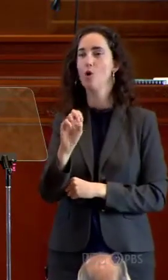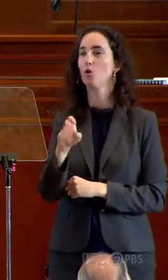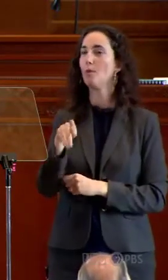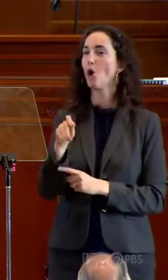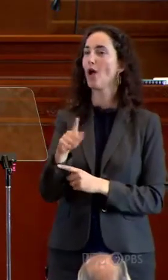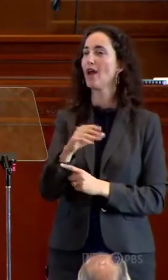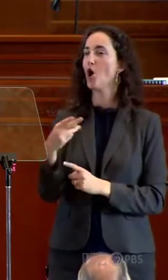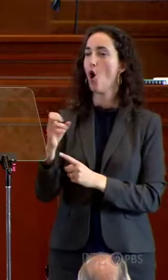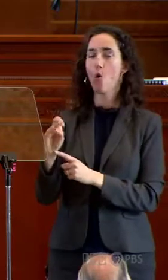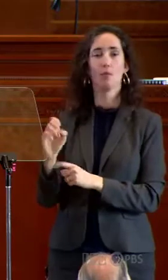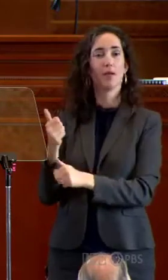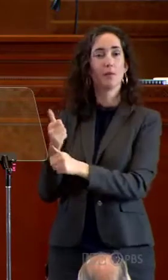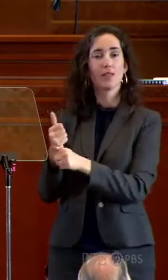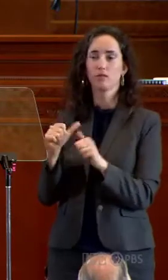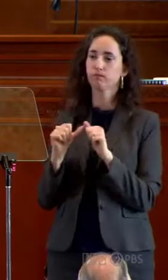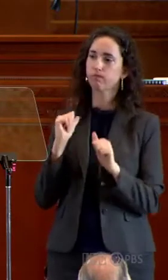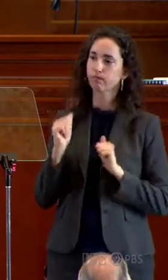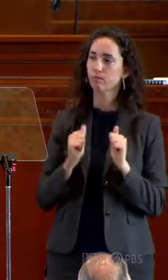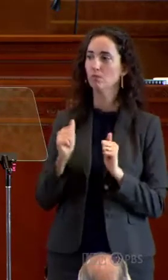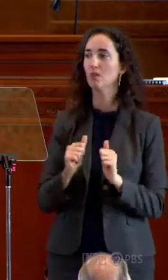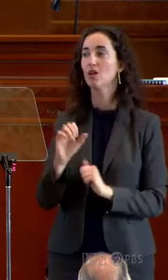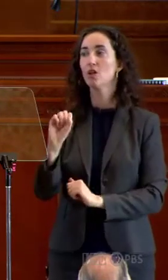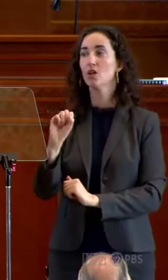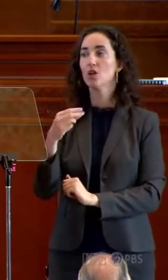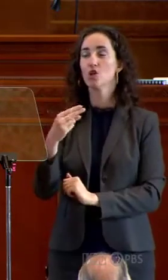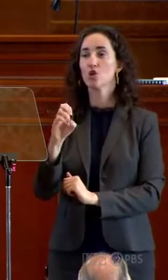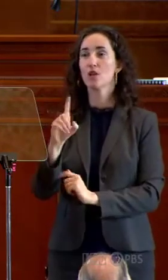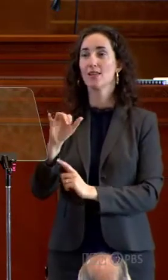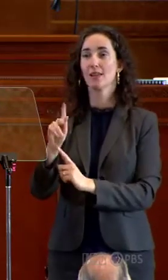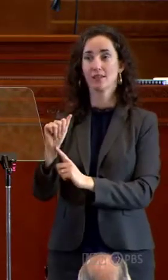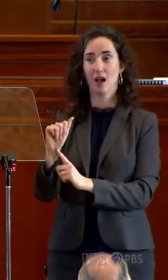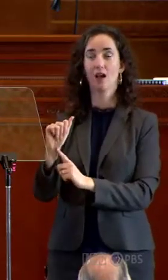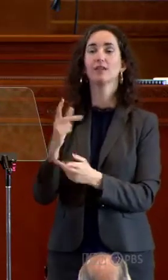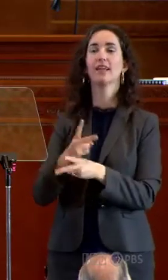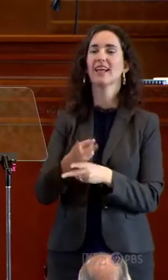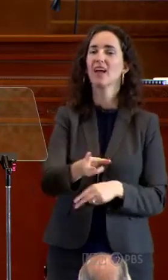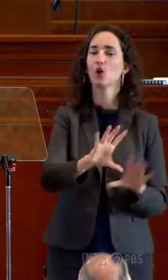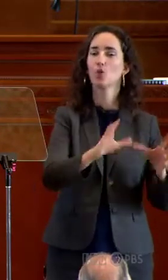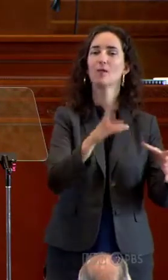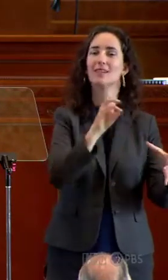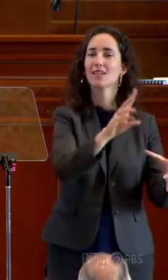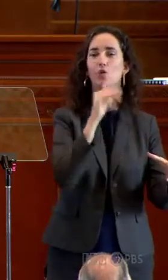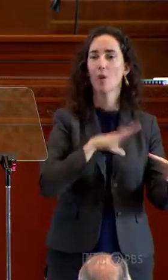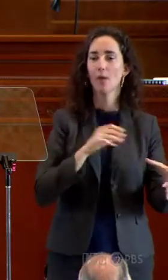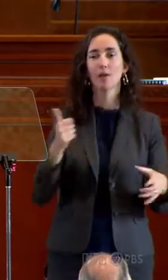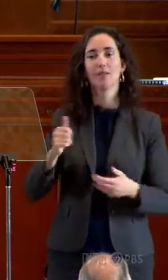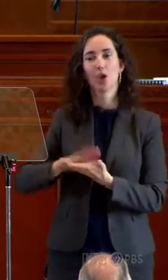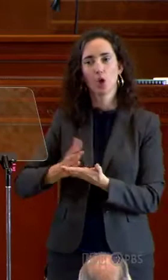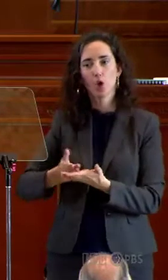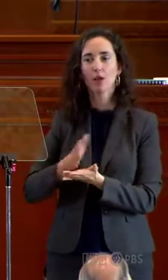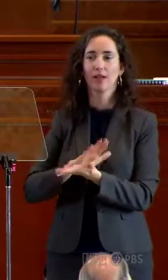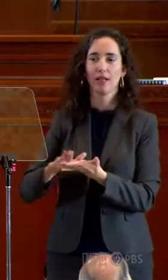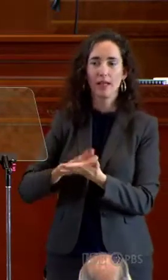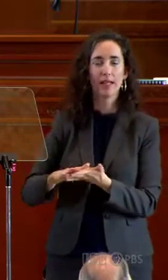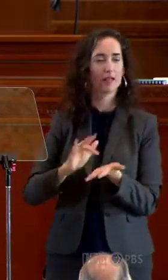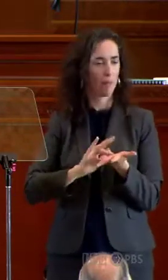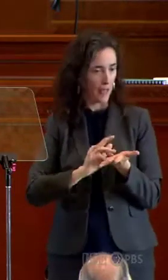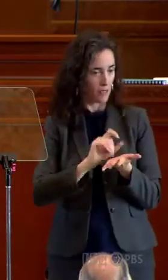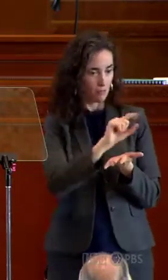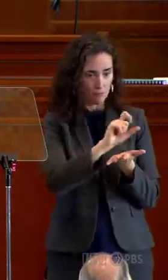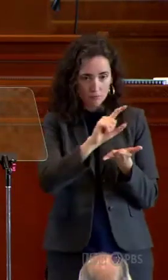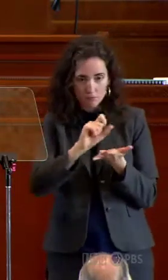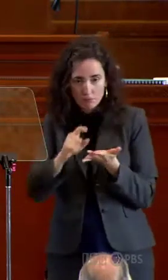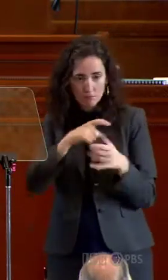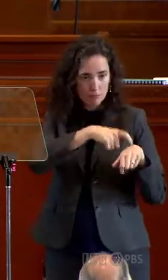us today. Shalika helps take care of 6 women, cooking, cleaning, making sure they take their prescribed